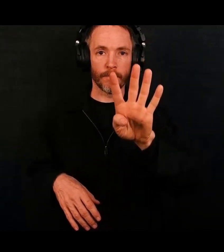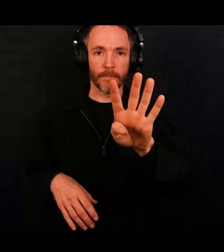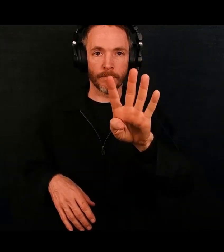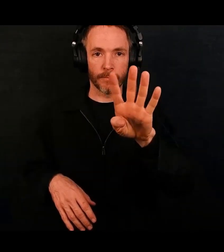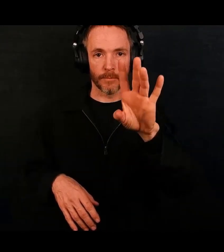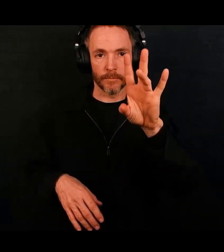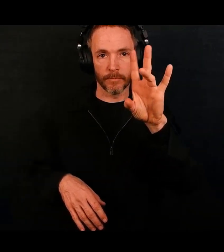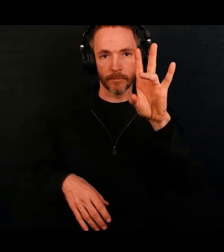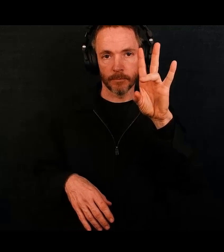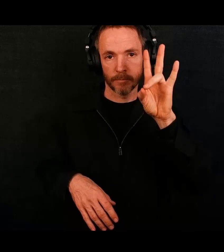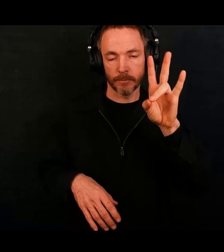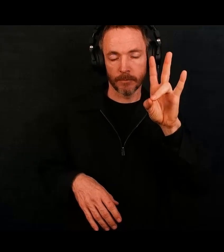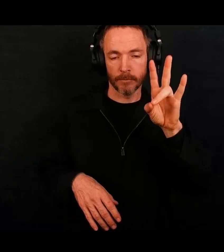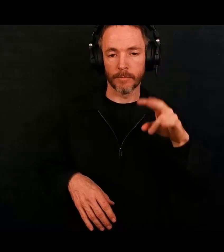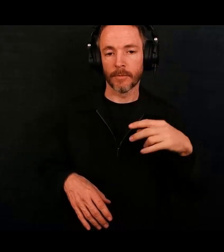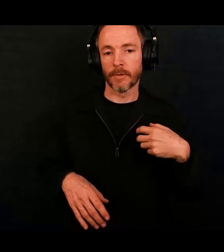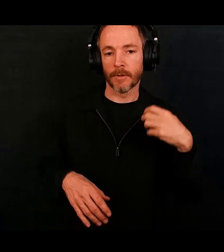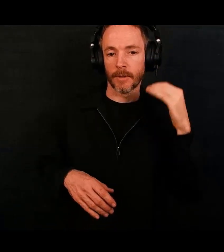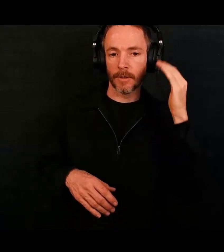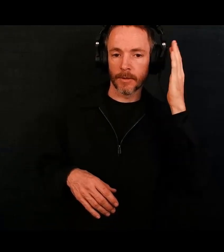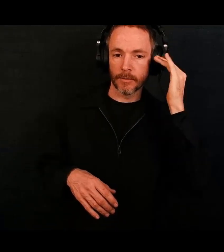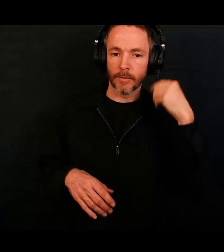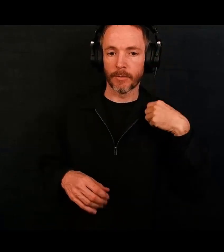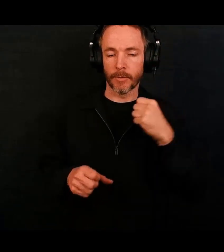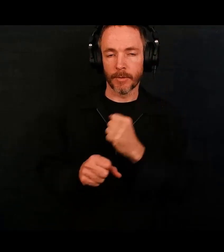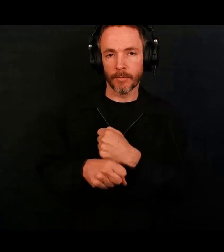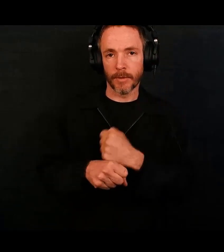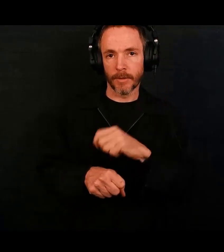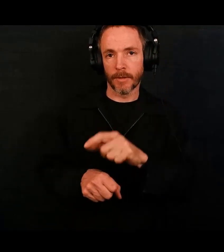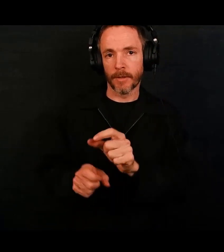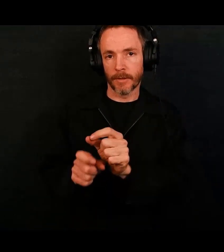through when it's flat.